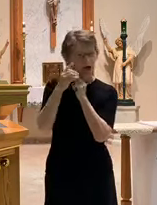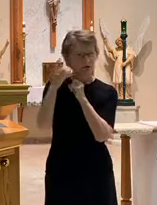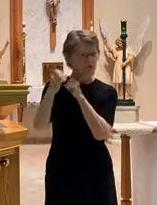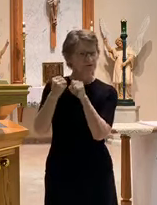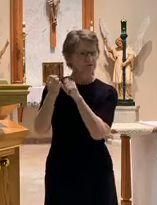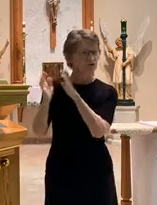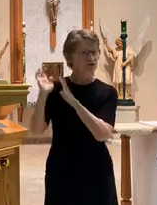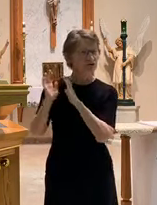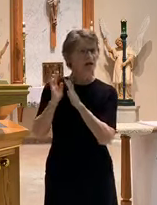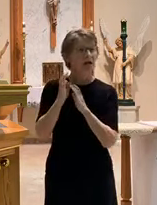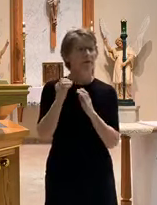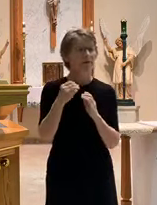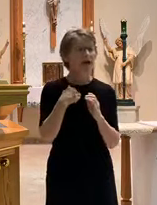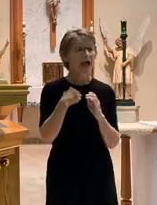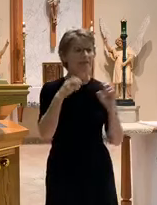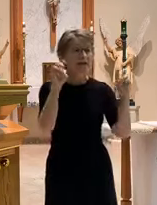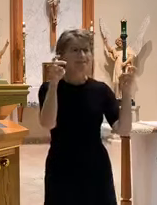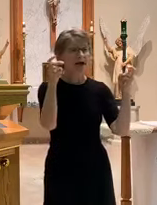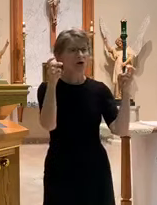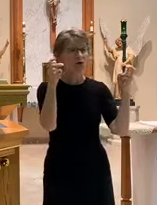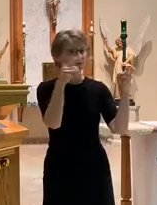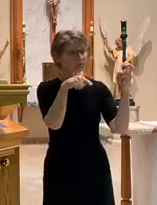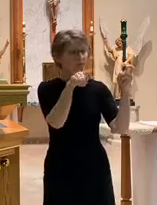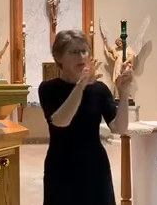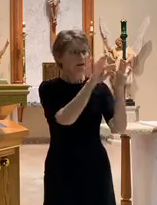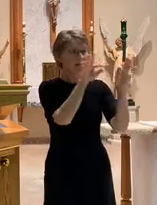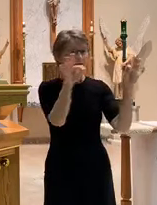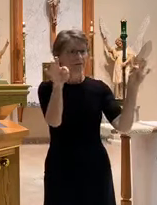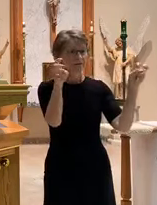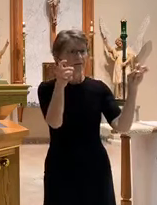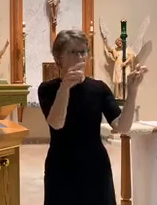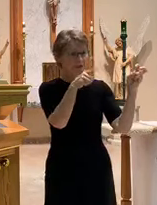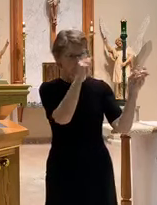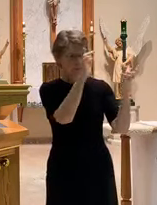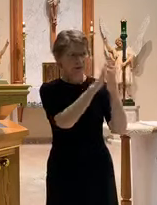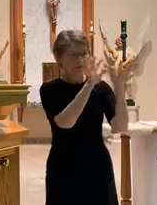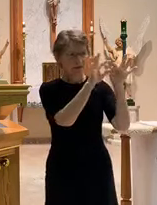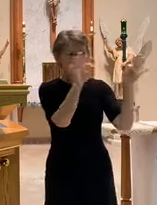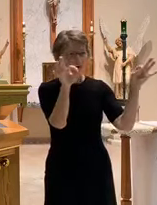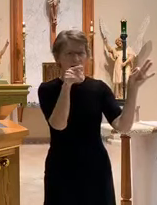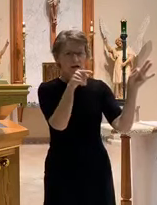motto: receive all guests as you would receive Christ.